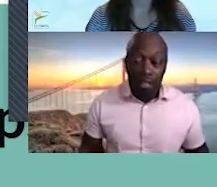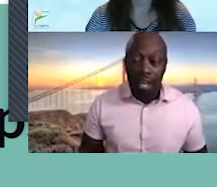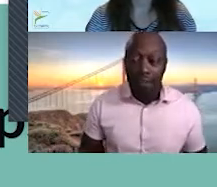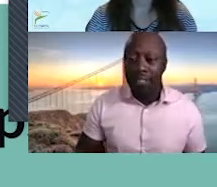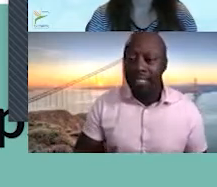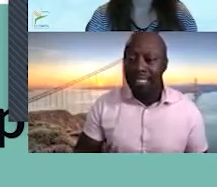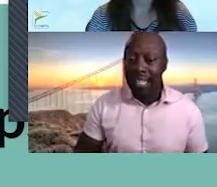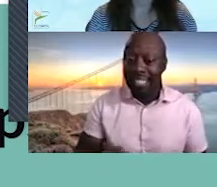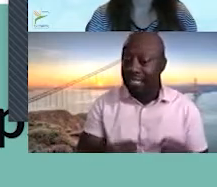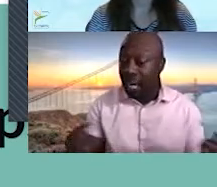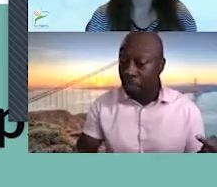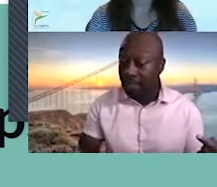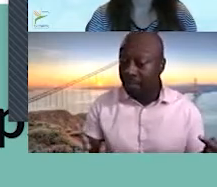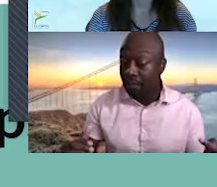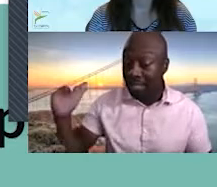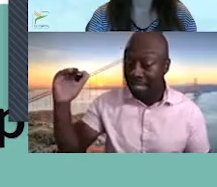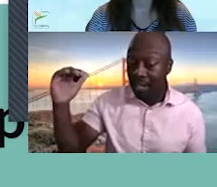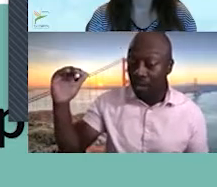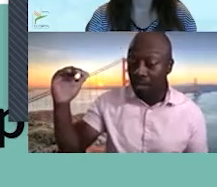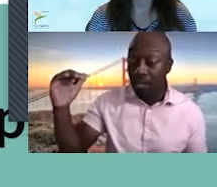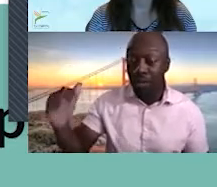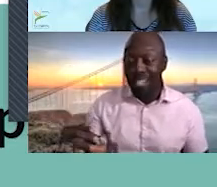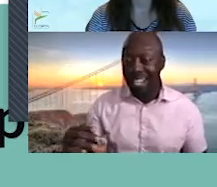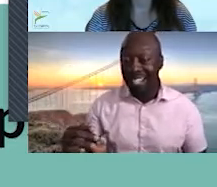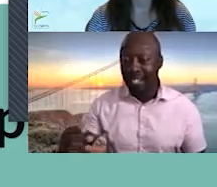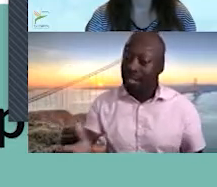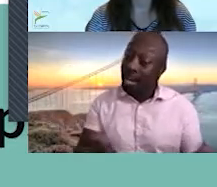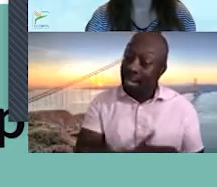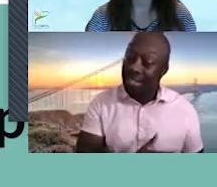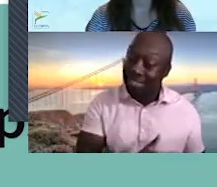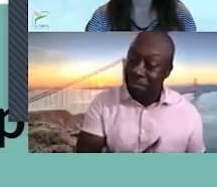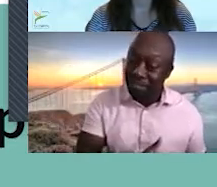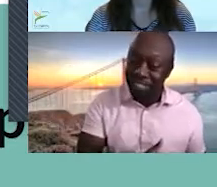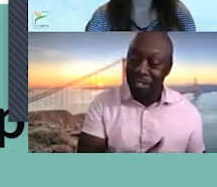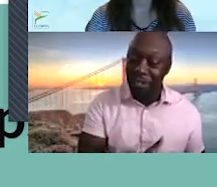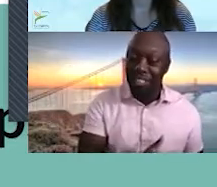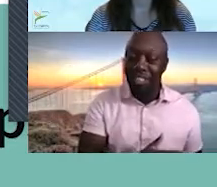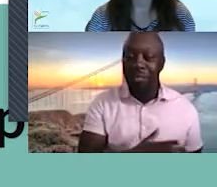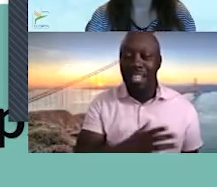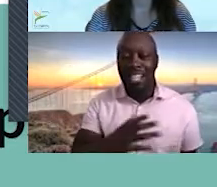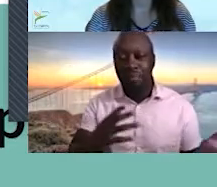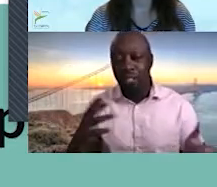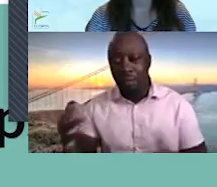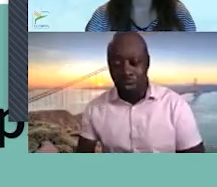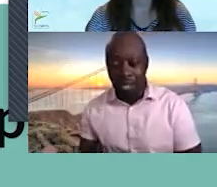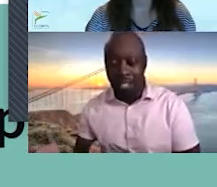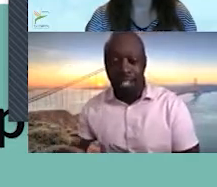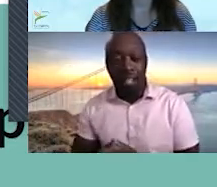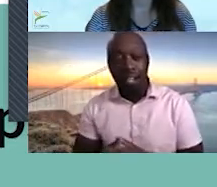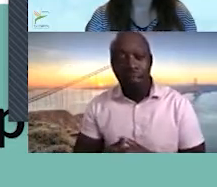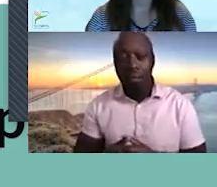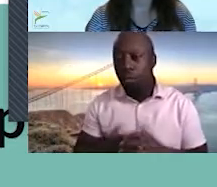questions. Obviously, that's the opposite for when they get older. We want to not ask simple yes or no questions. You want to ask more